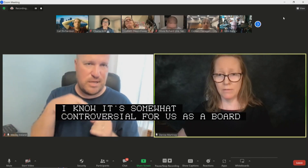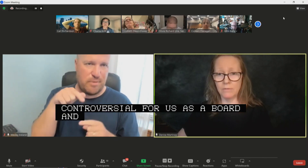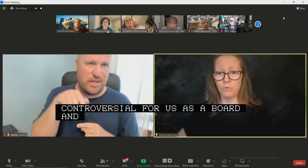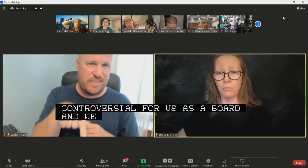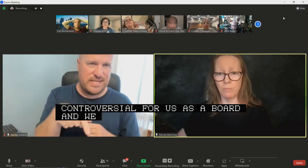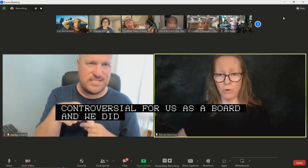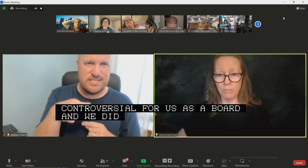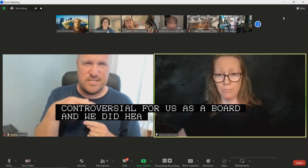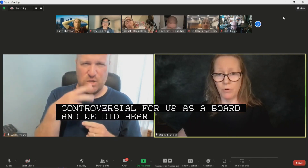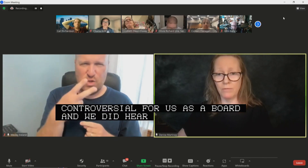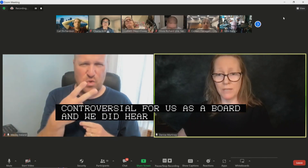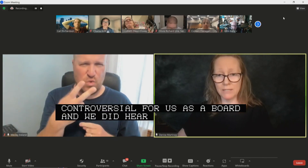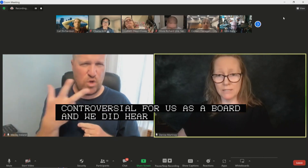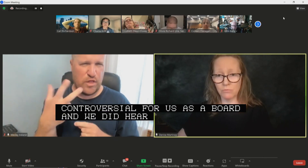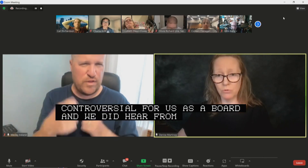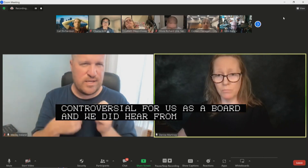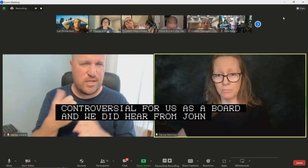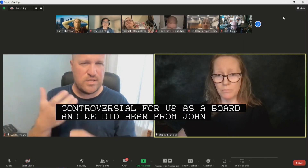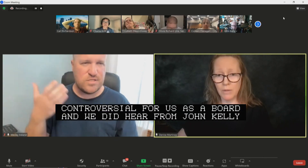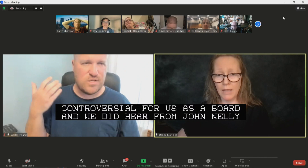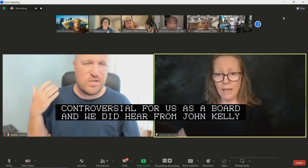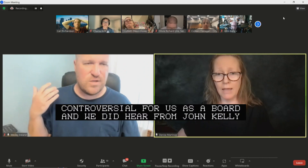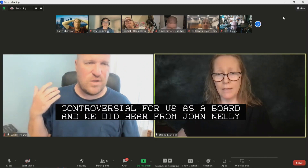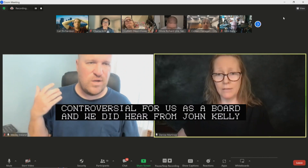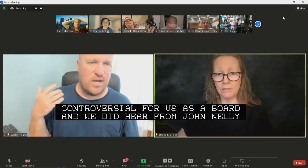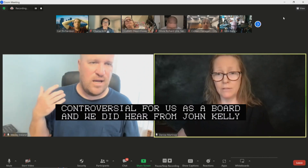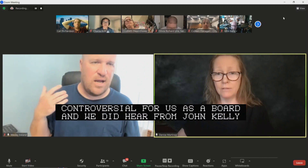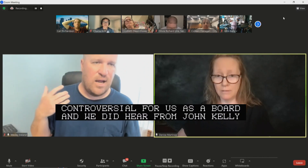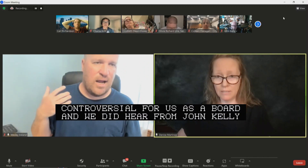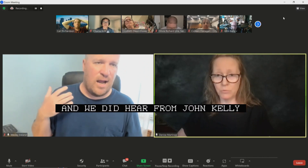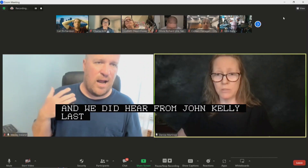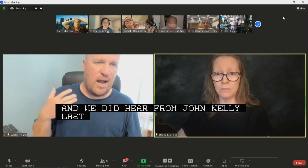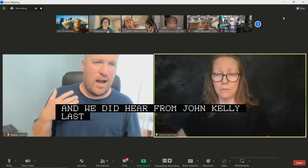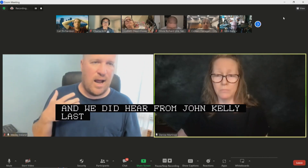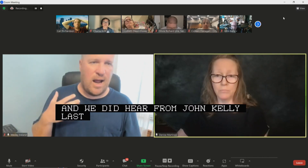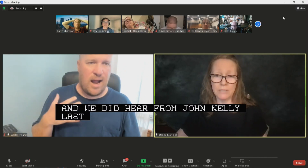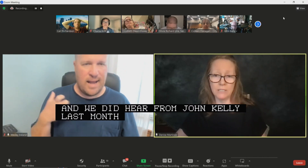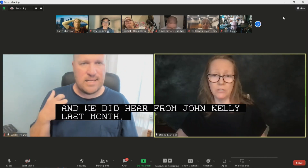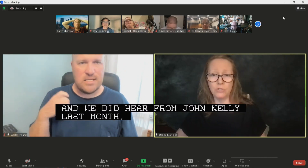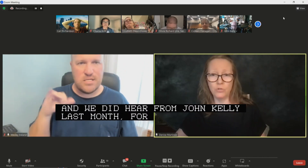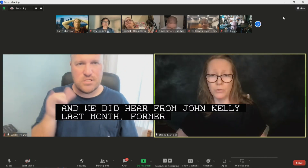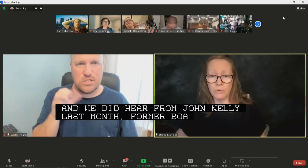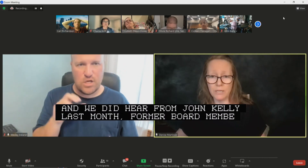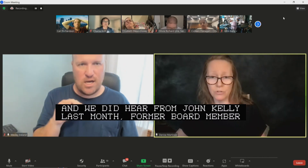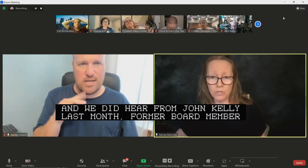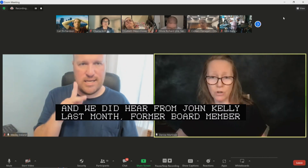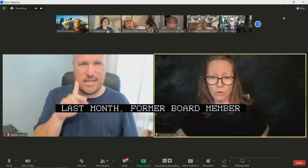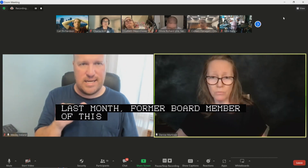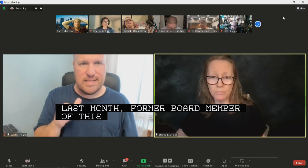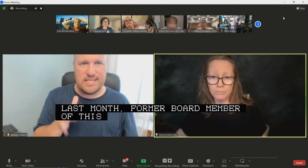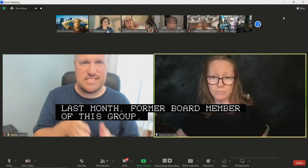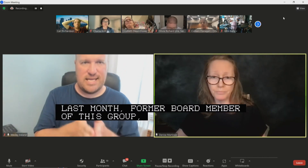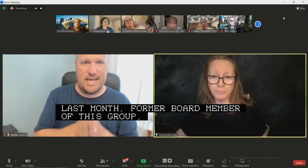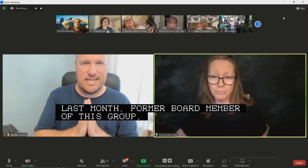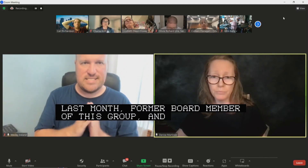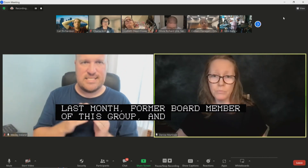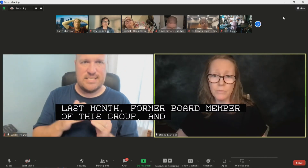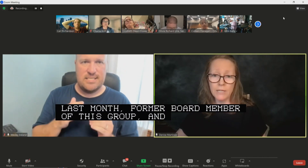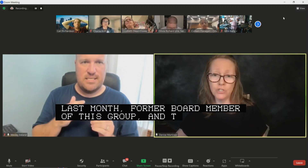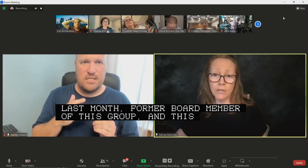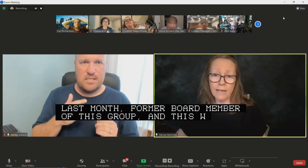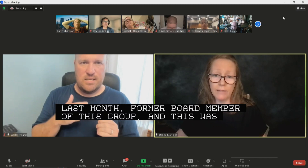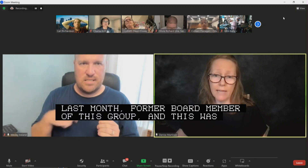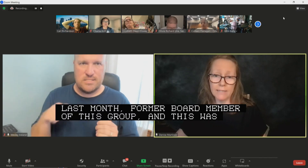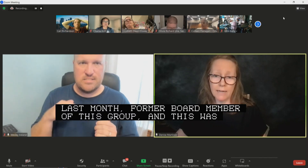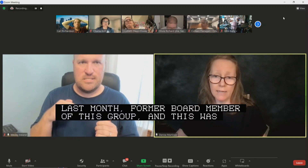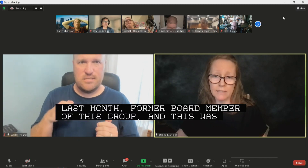month, former board member of this group. And this was presented 2 or 3 years ago.